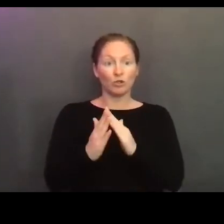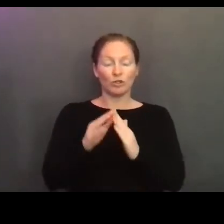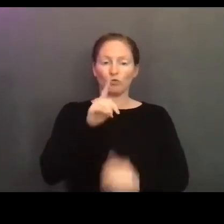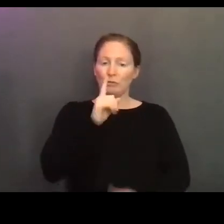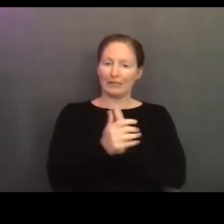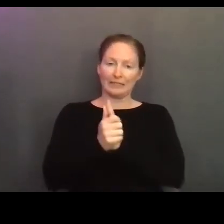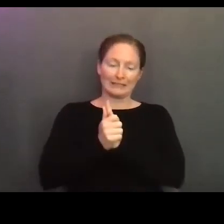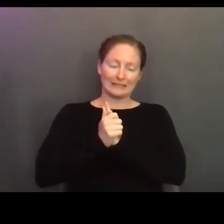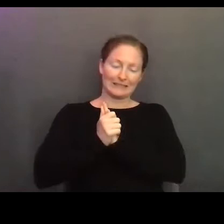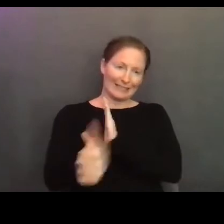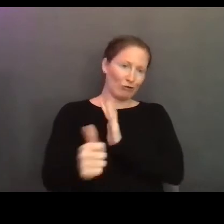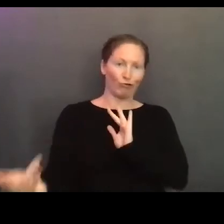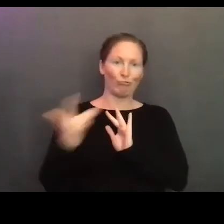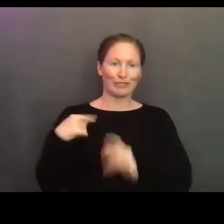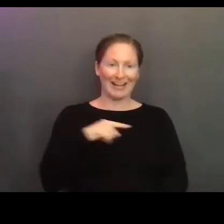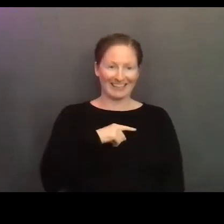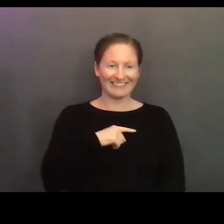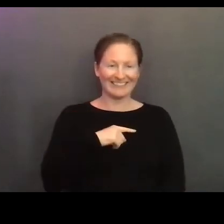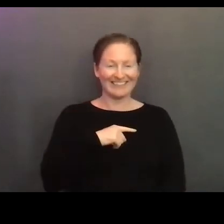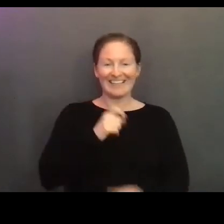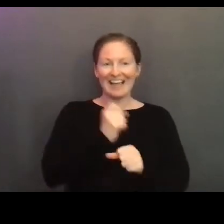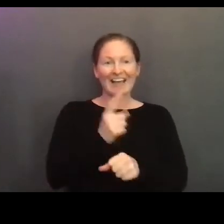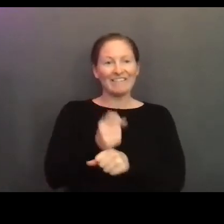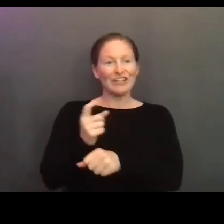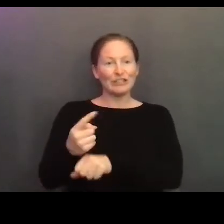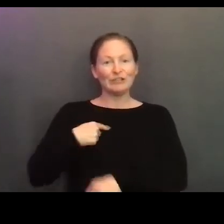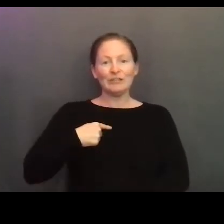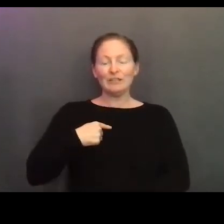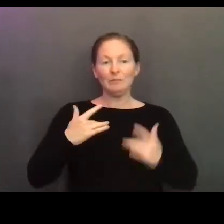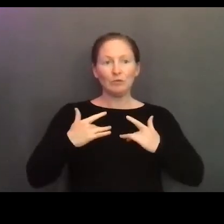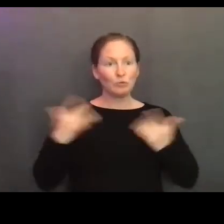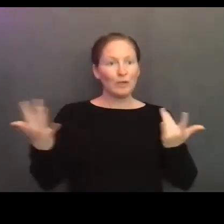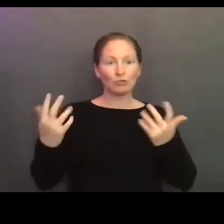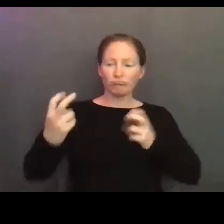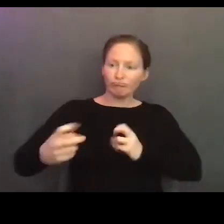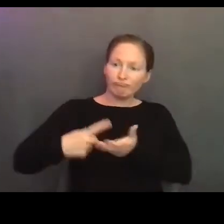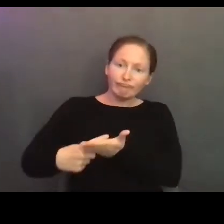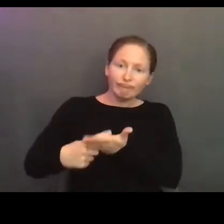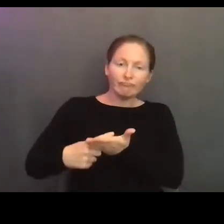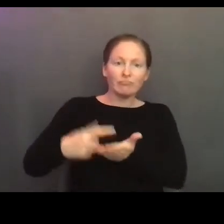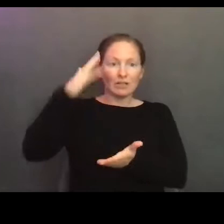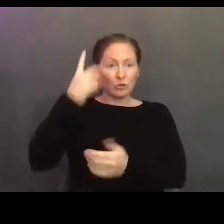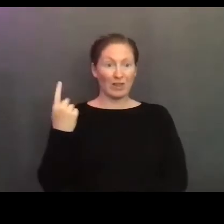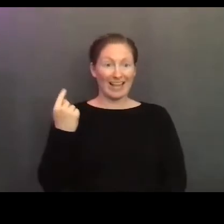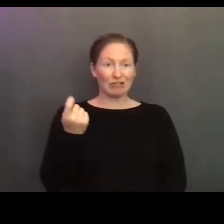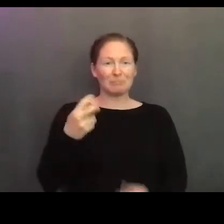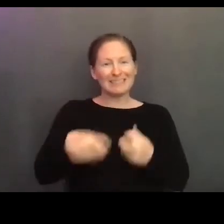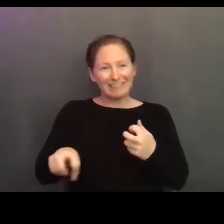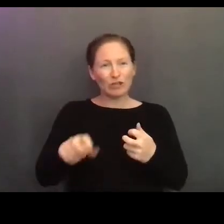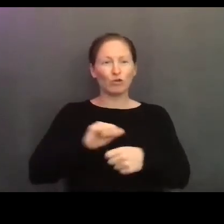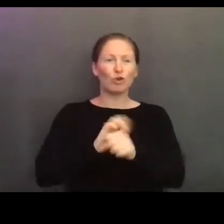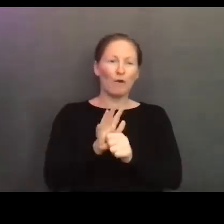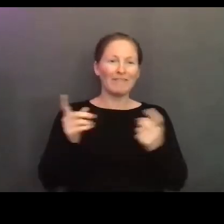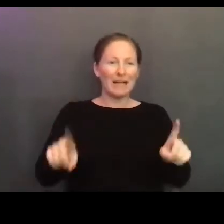out. And every year I'm thrilled to, sit down and have the conversations. I know last year was a little difficult because of